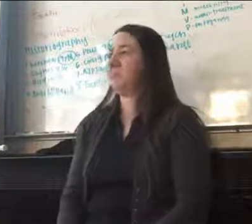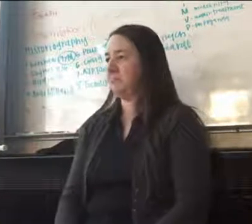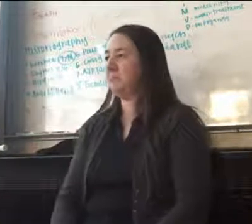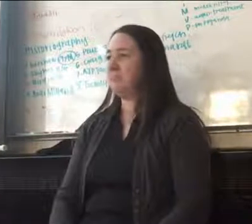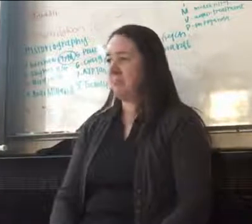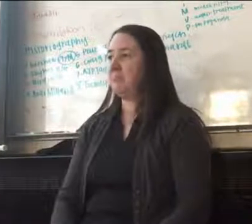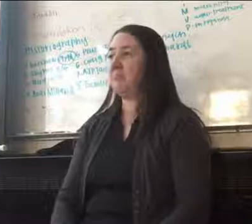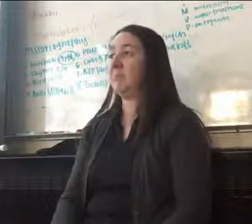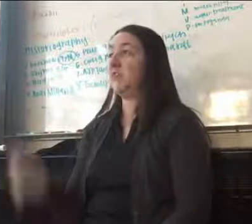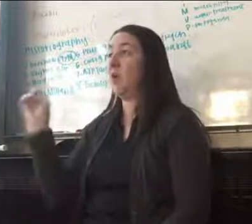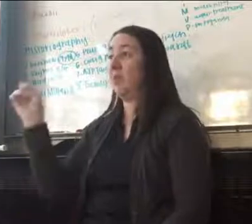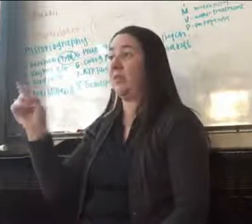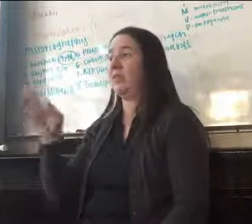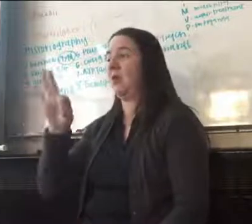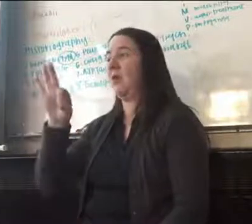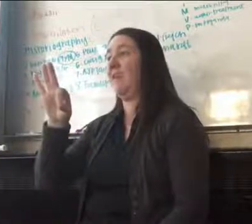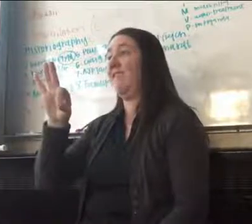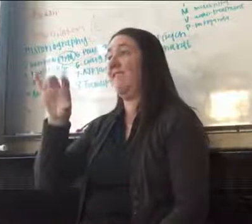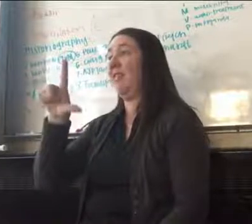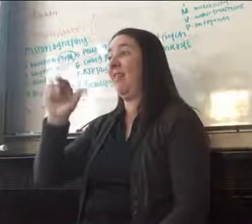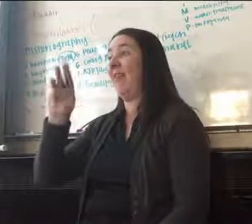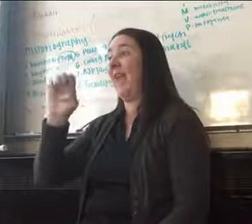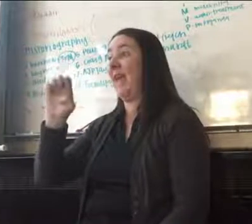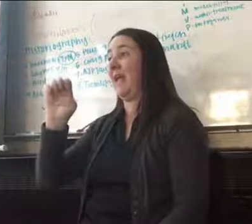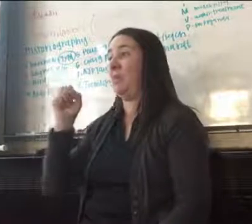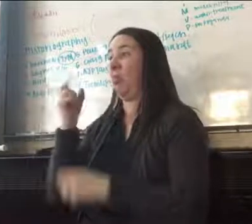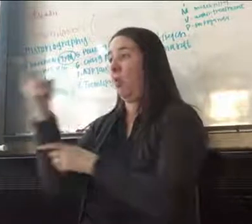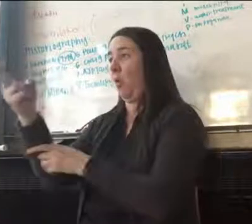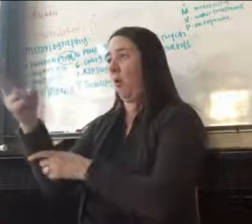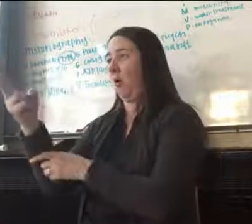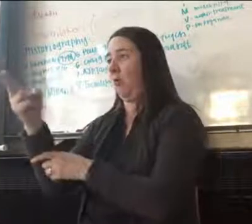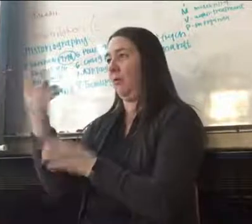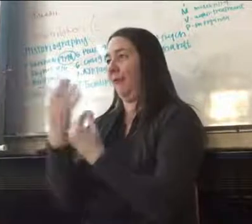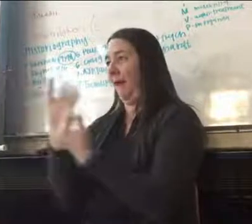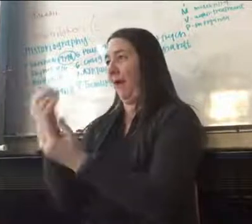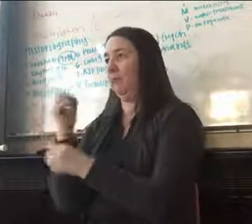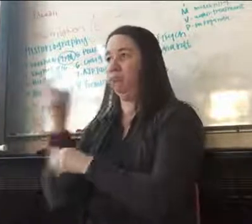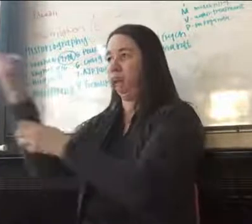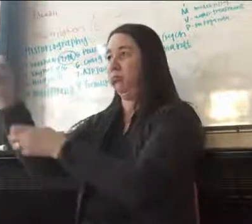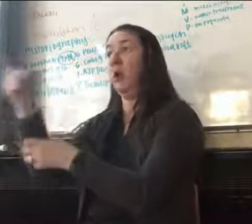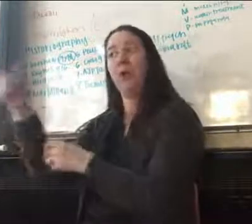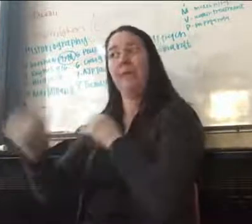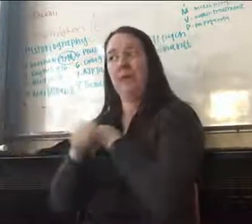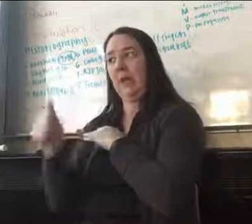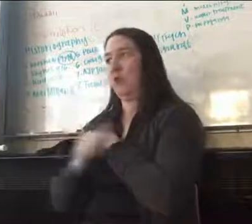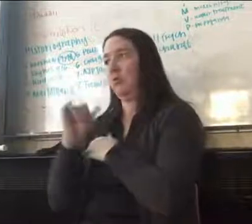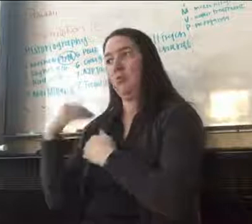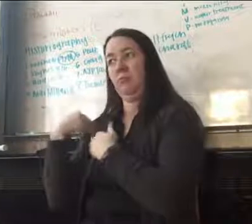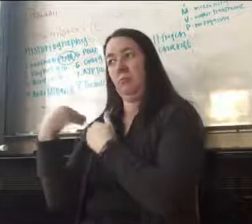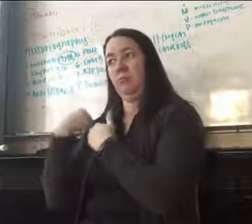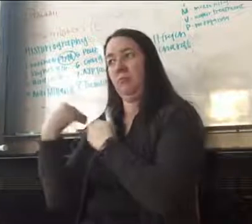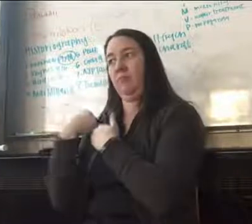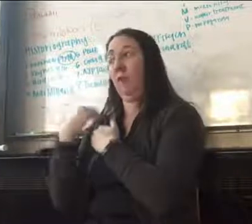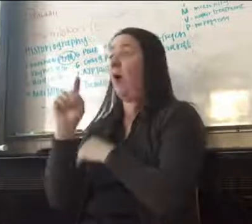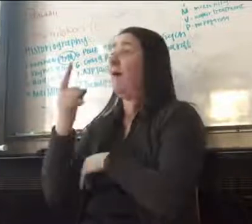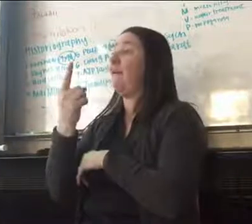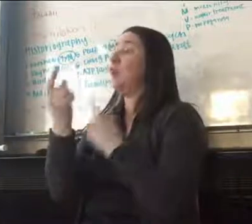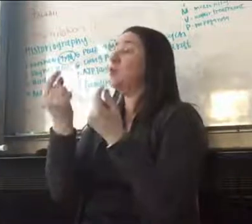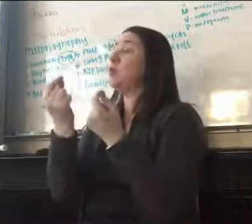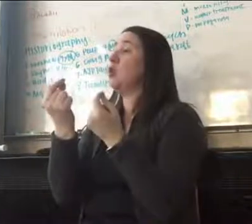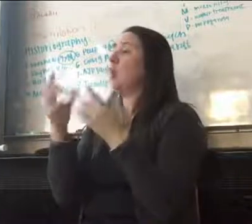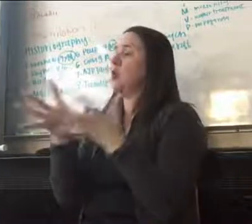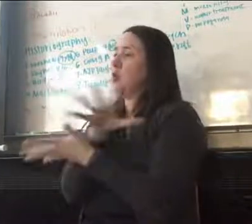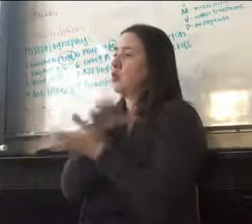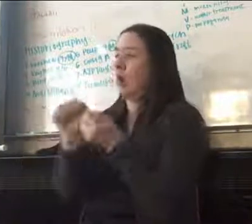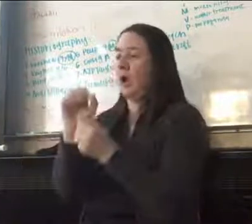the flamethrowers. Now, when you are a flamethrower, you have one of the dangerous jobs. The first thing you do is you destroy all of no man's land because